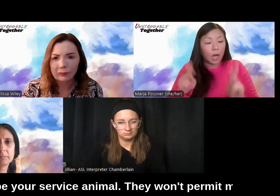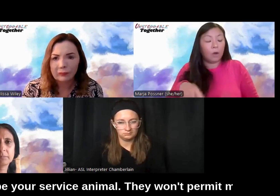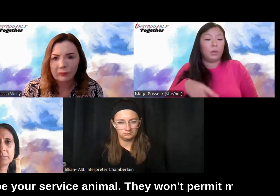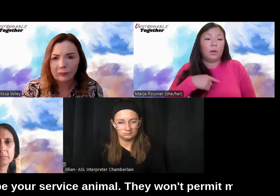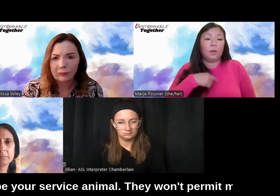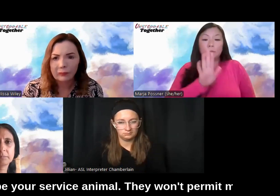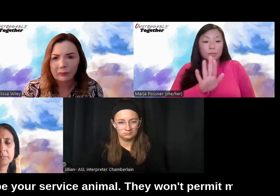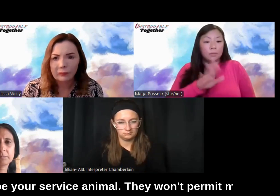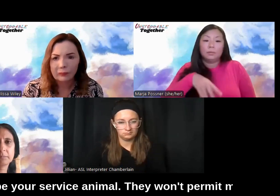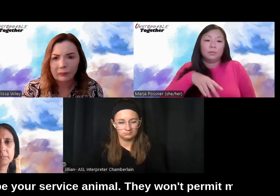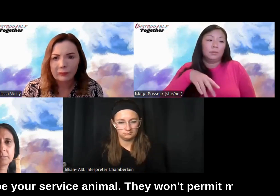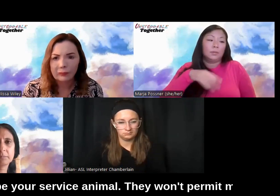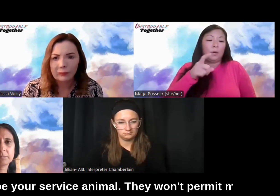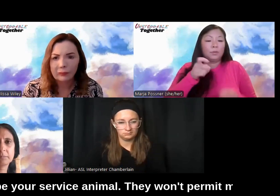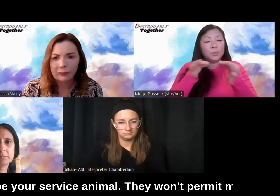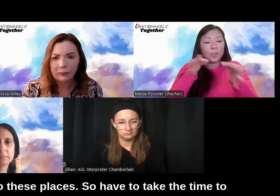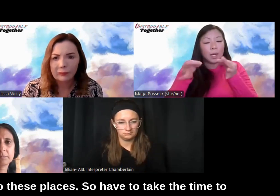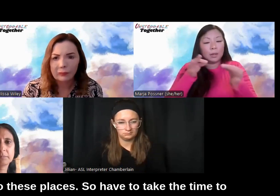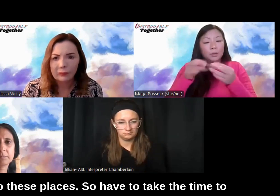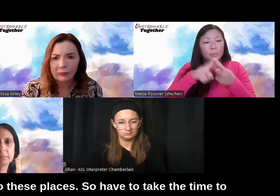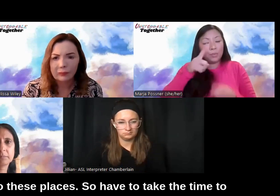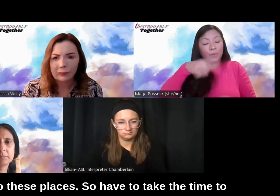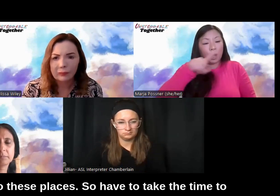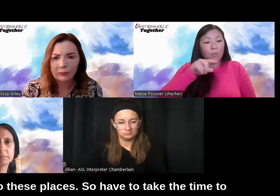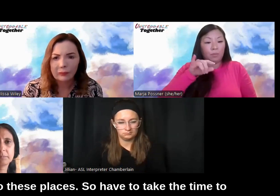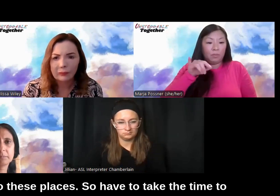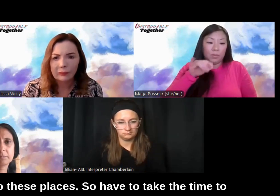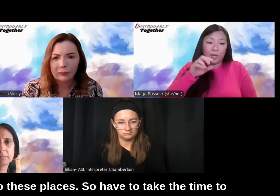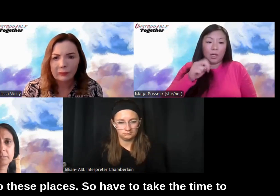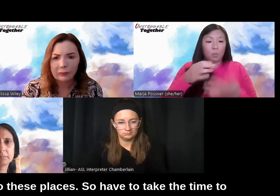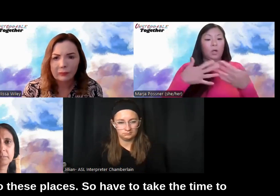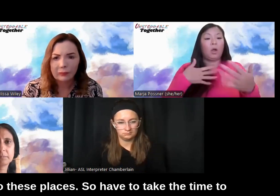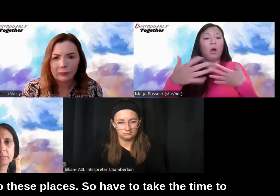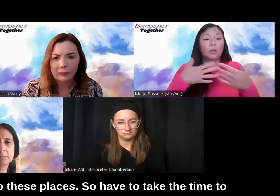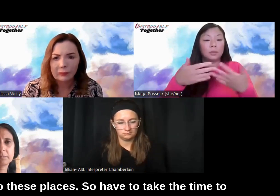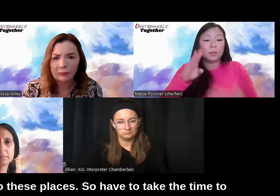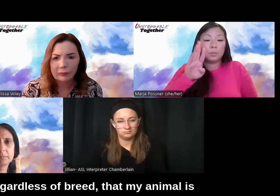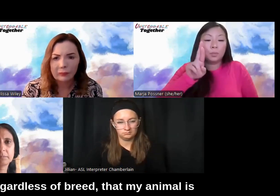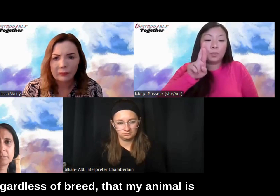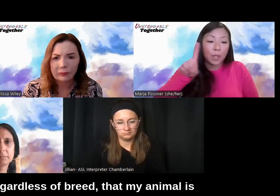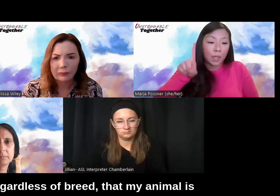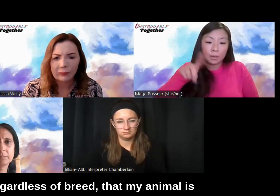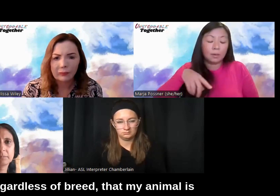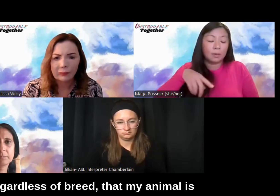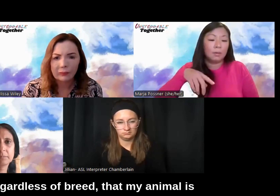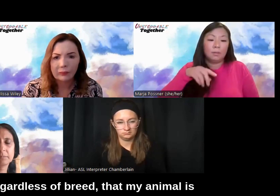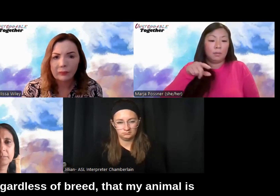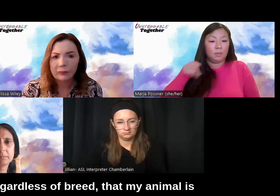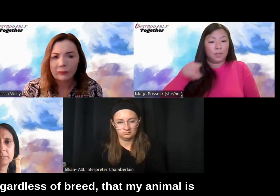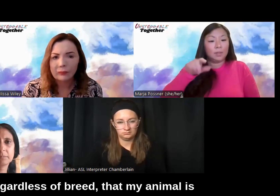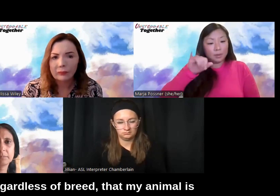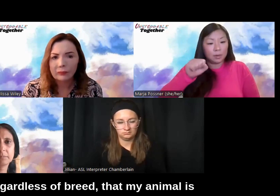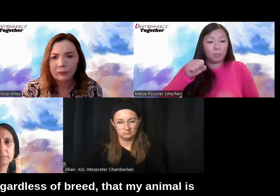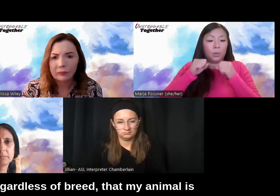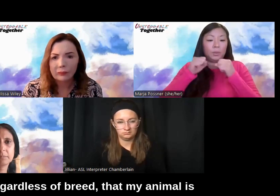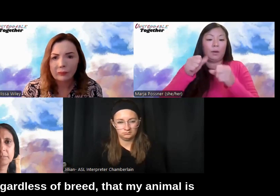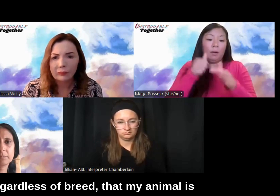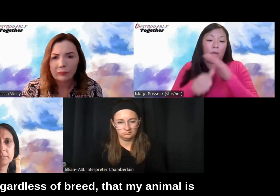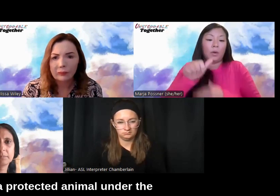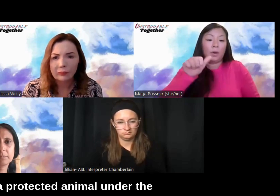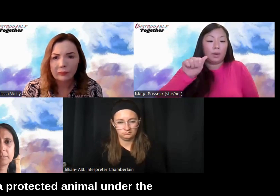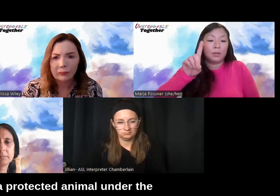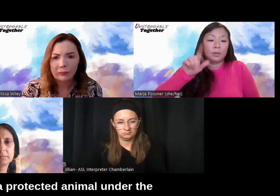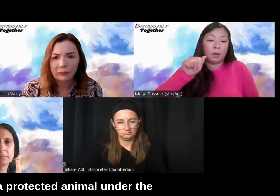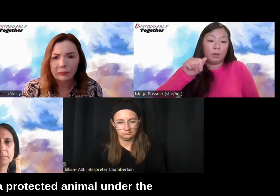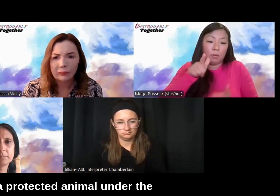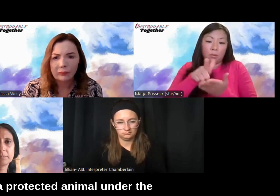cannot be your service animal. They won't permit me to bring my service animal into these places. So I have to take the time to explain to people, regardless of breed, that my animal